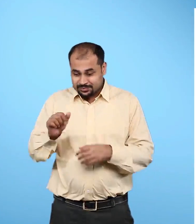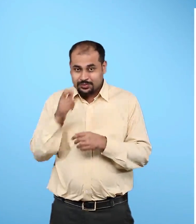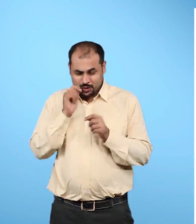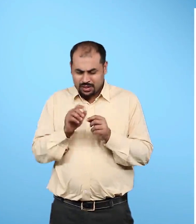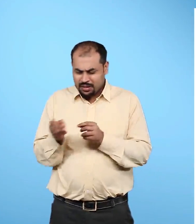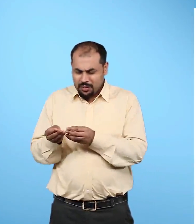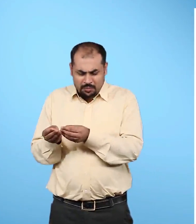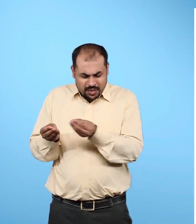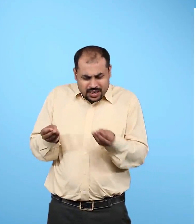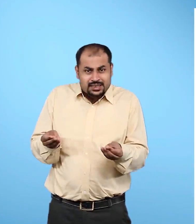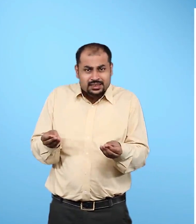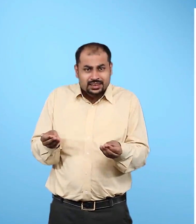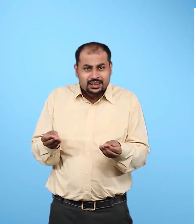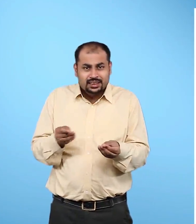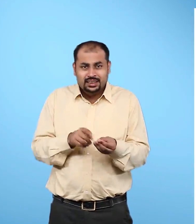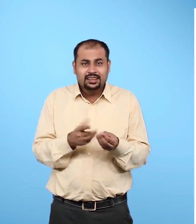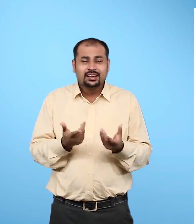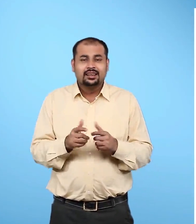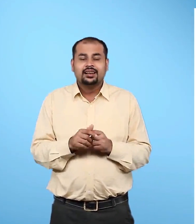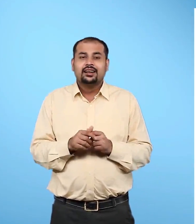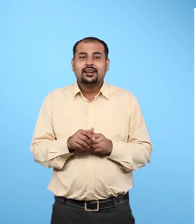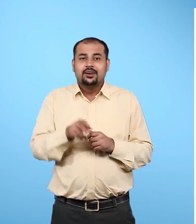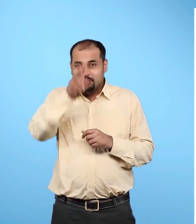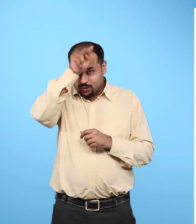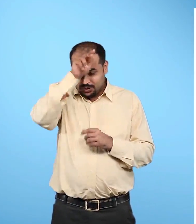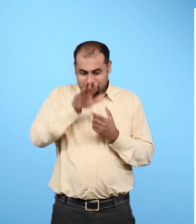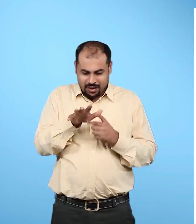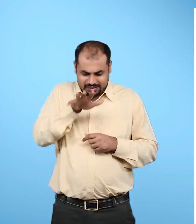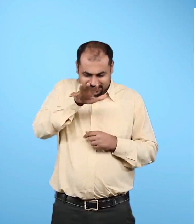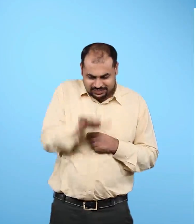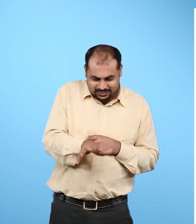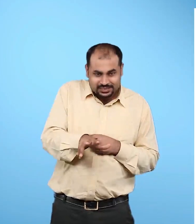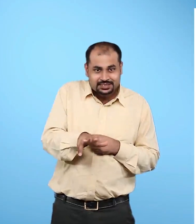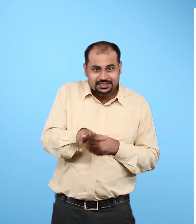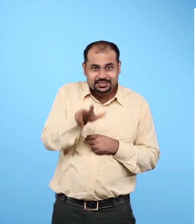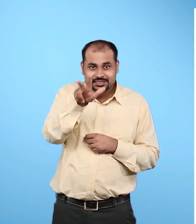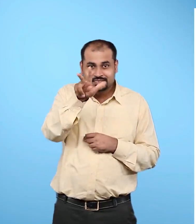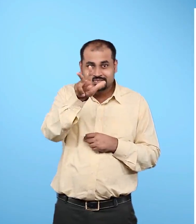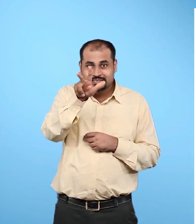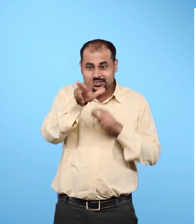and next to it we see the footprint of hen in actual size.